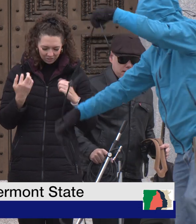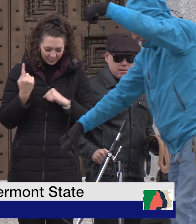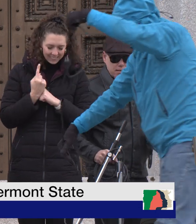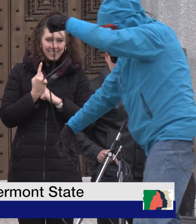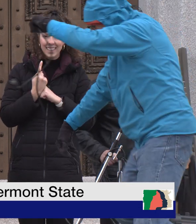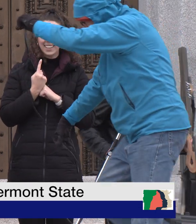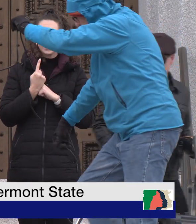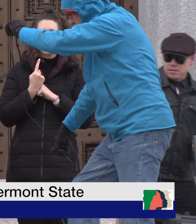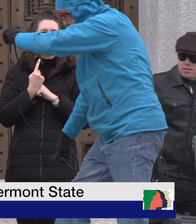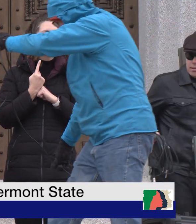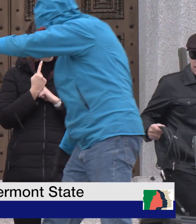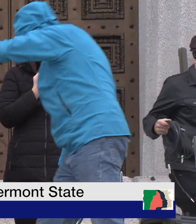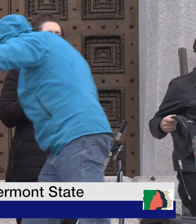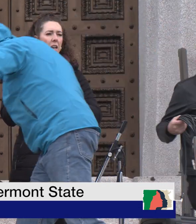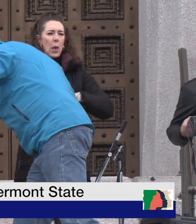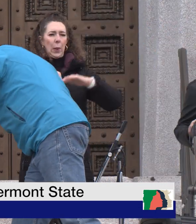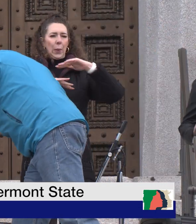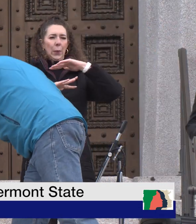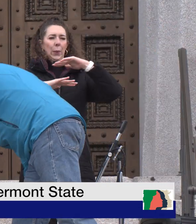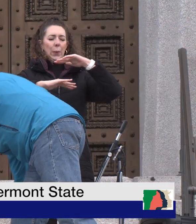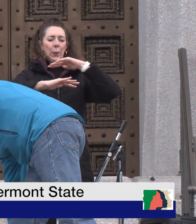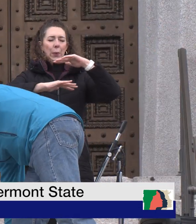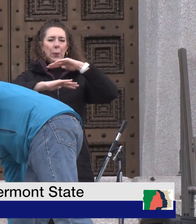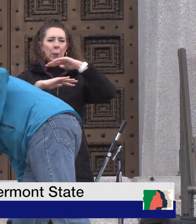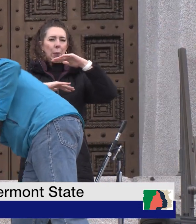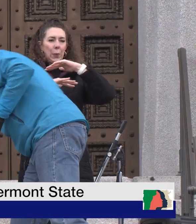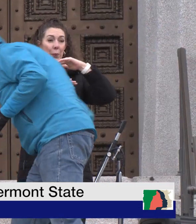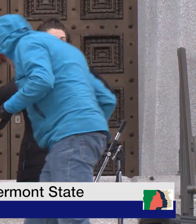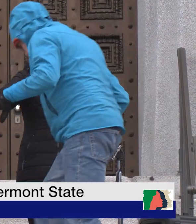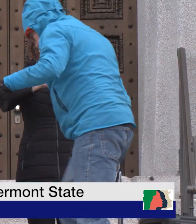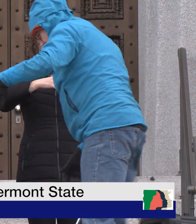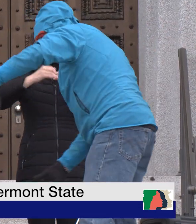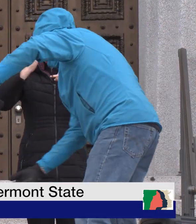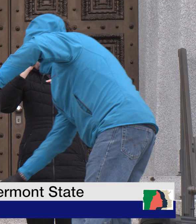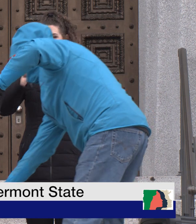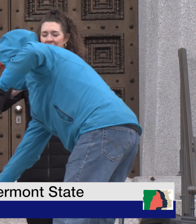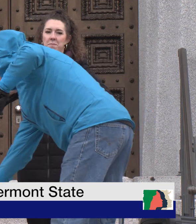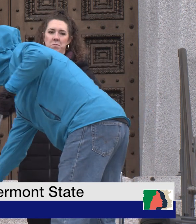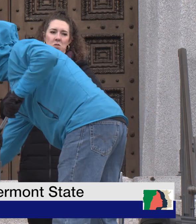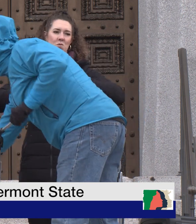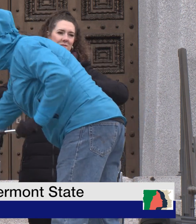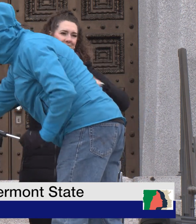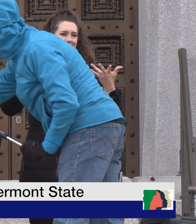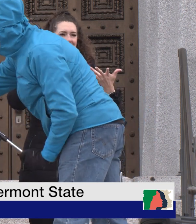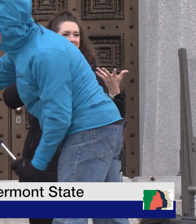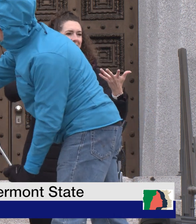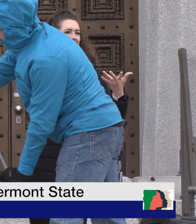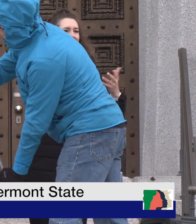to be able to seal this energy with some music for you.